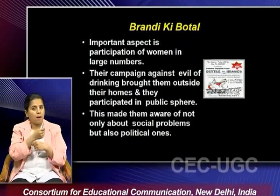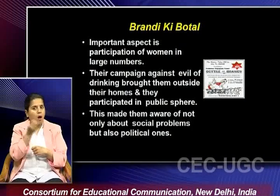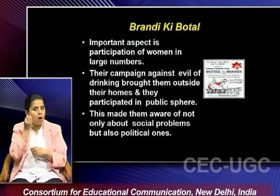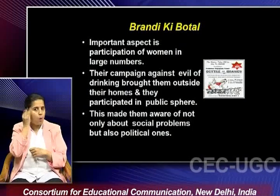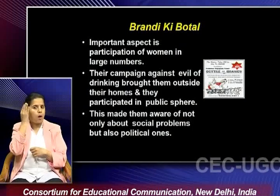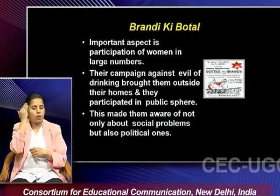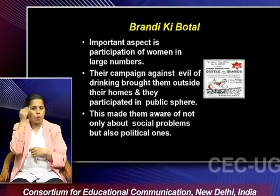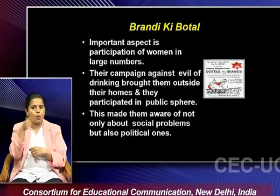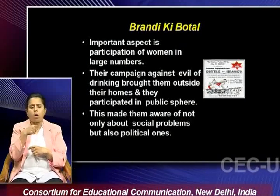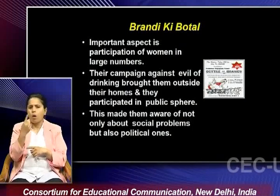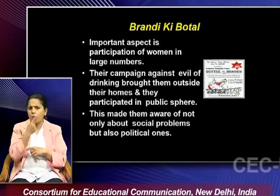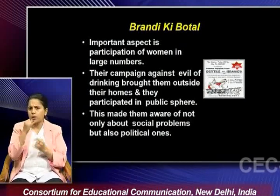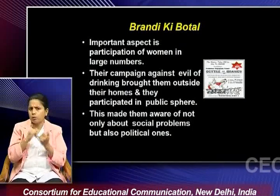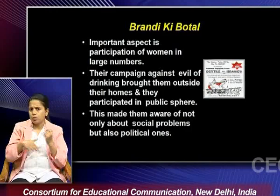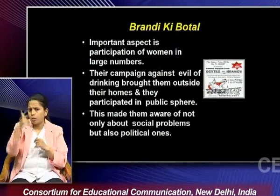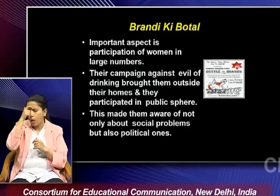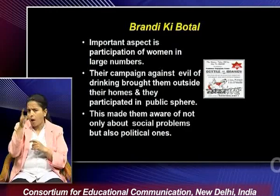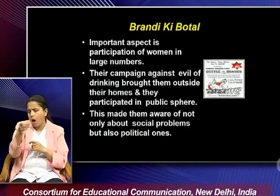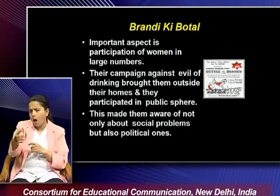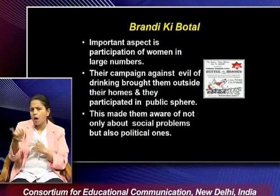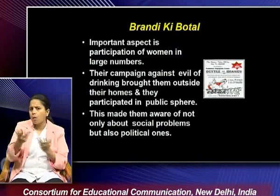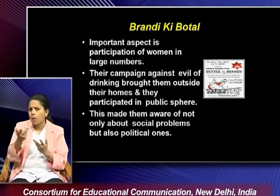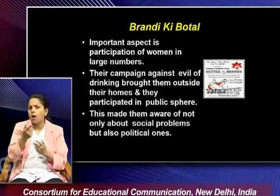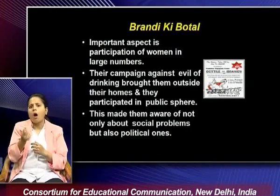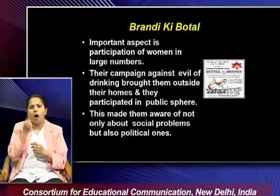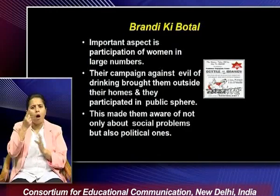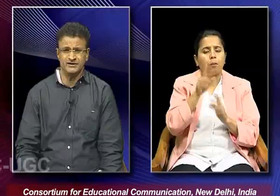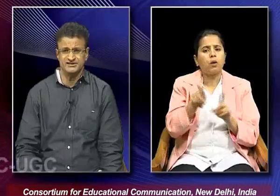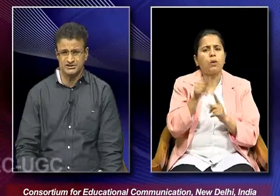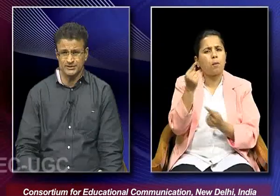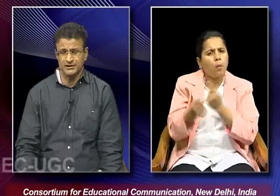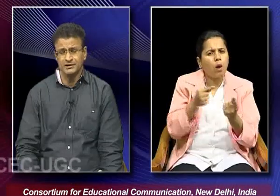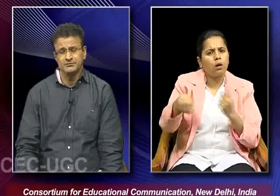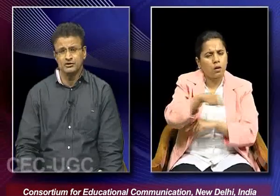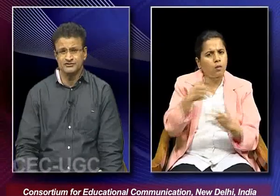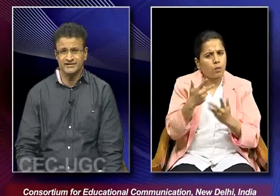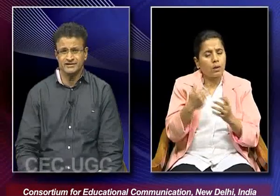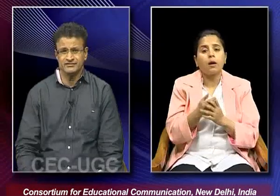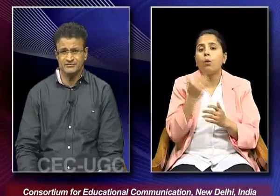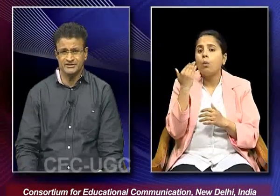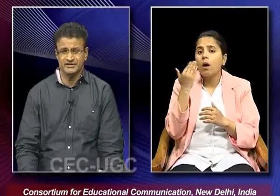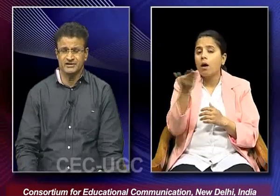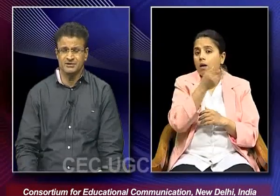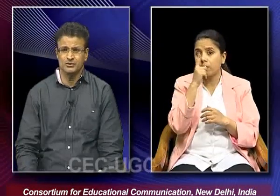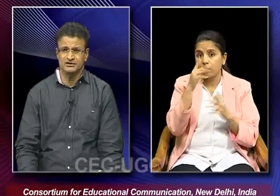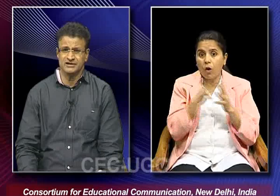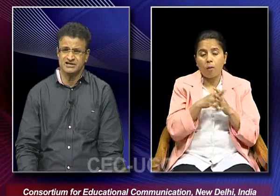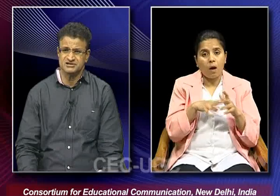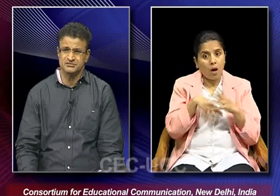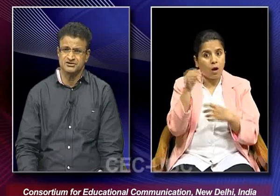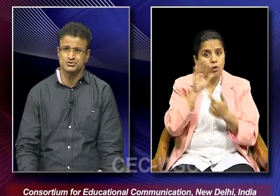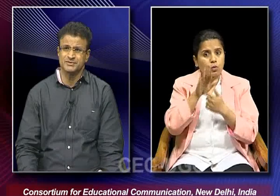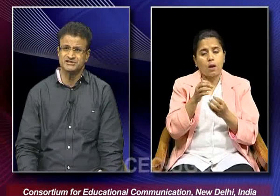of not only about the social problems but also political ones as well, because when women came out in the